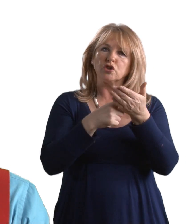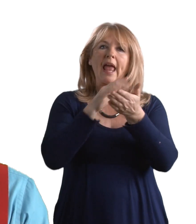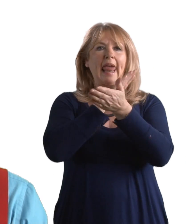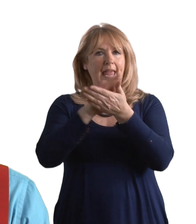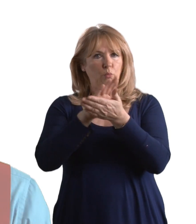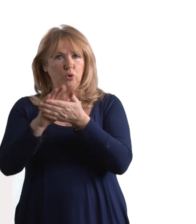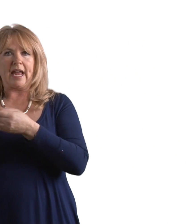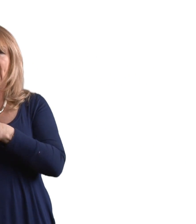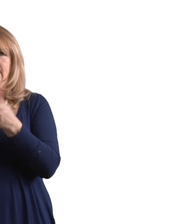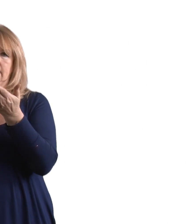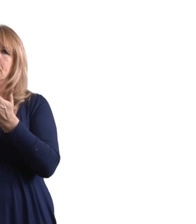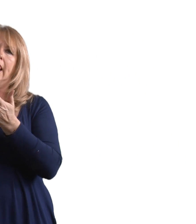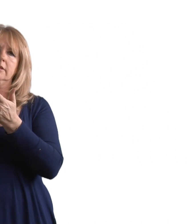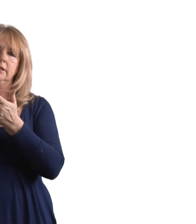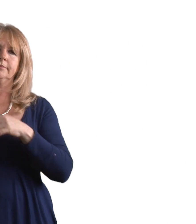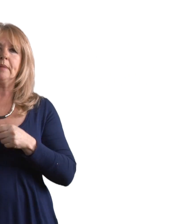General Dental Council.